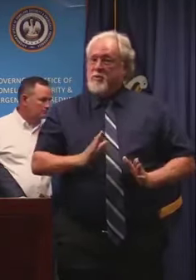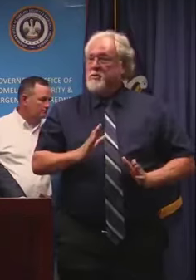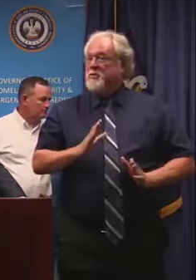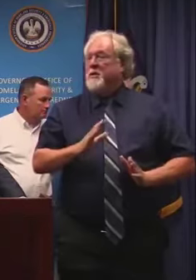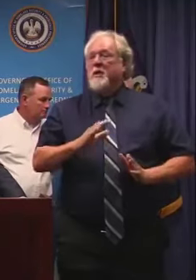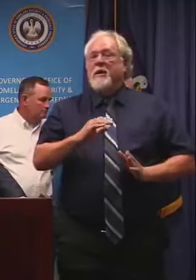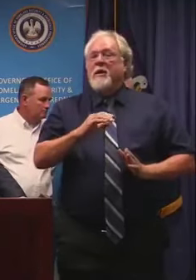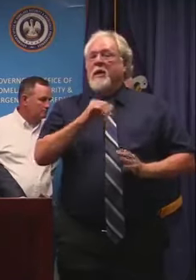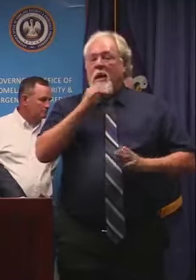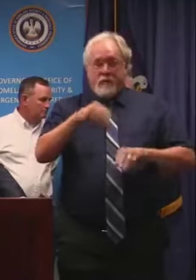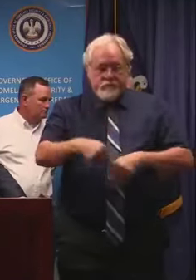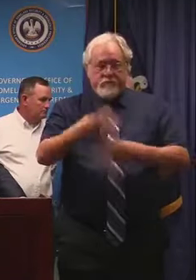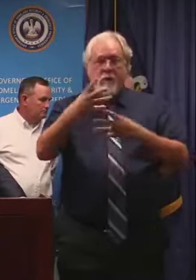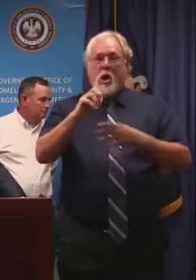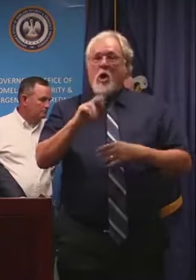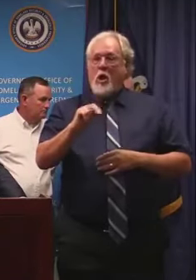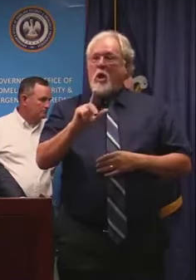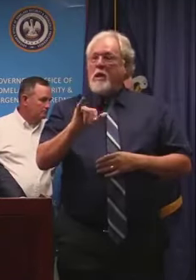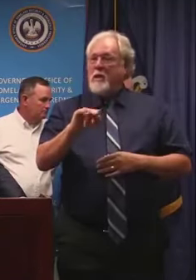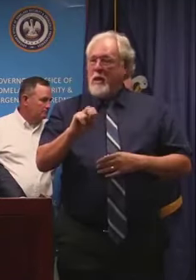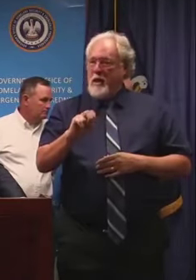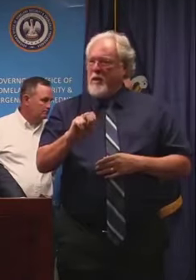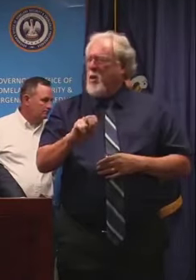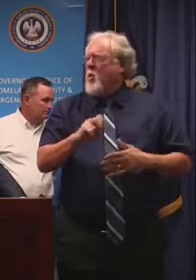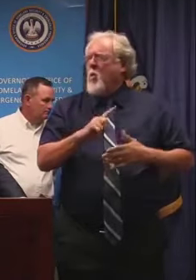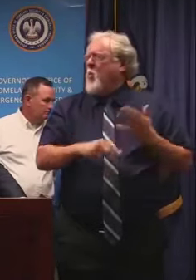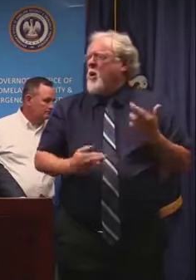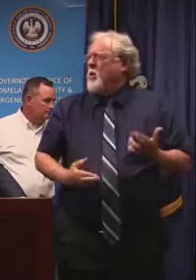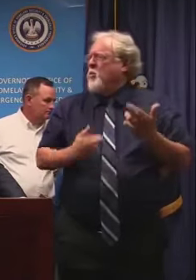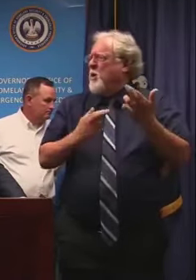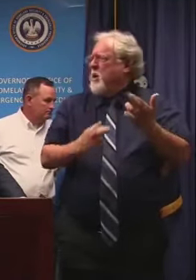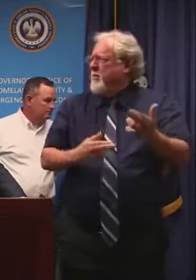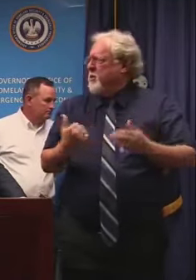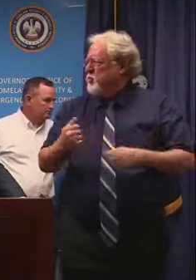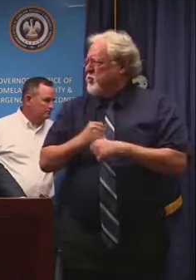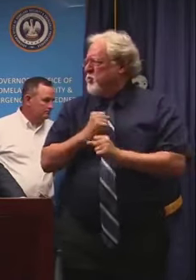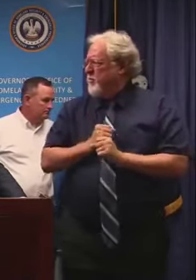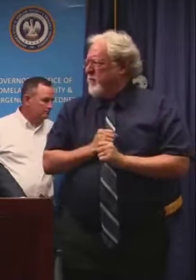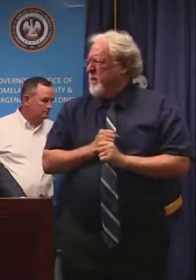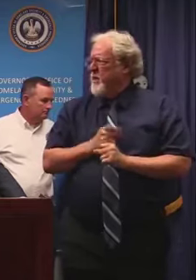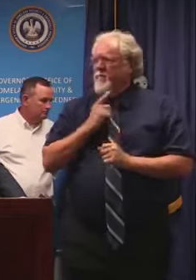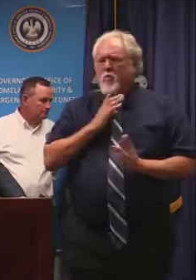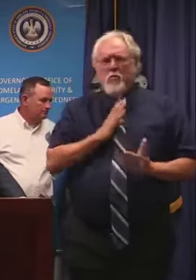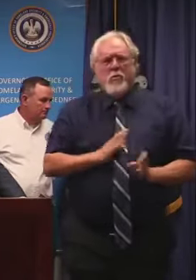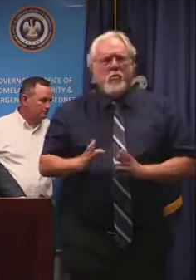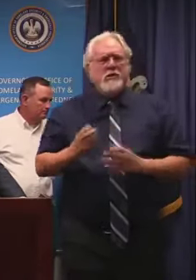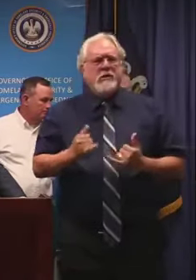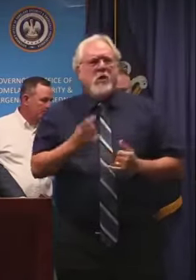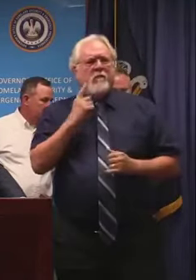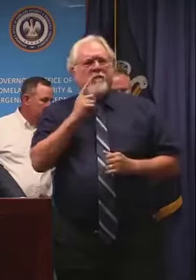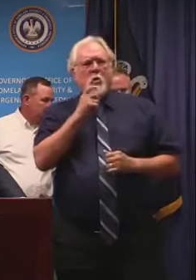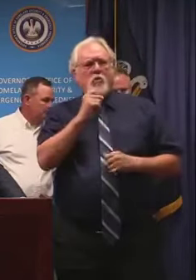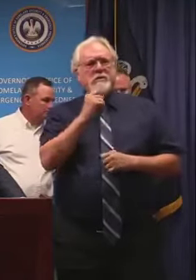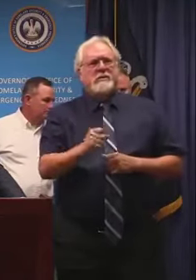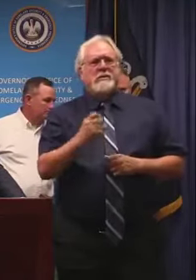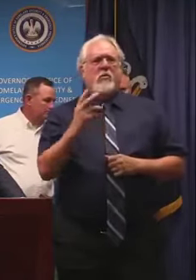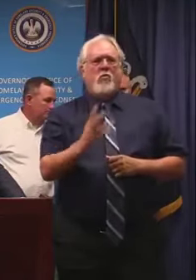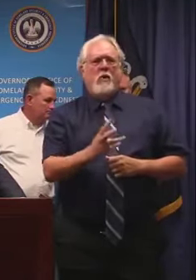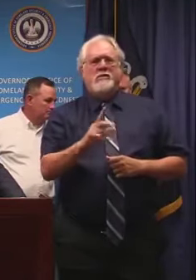going online to check, what recommendations would you make for preparations now for those in